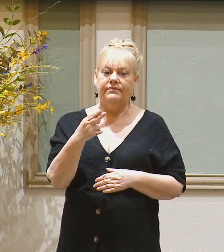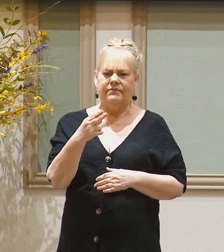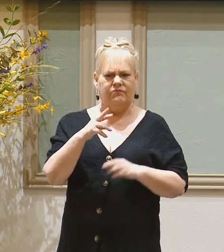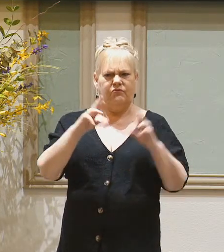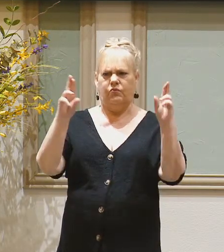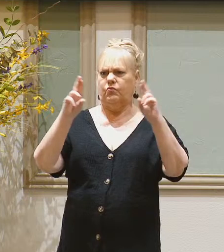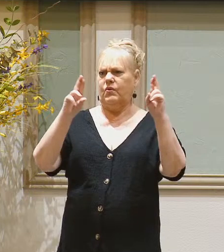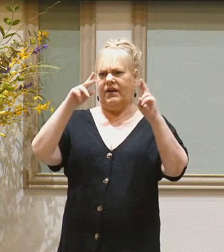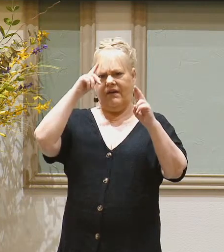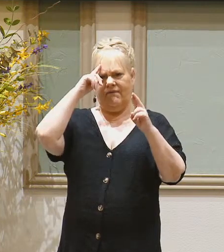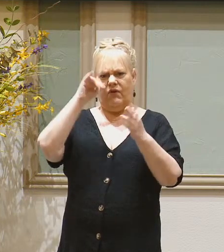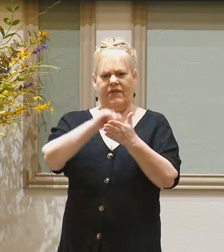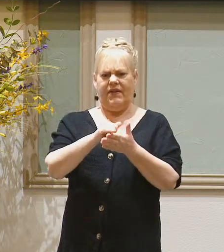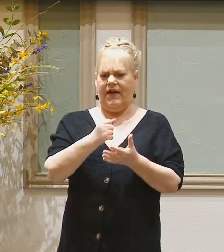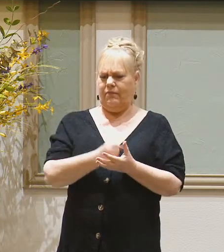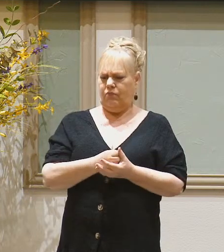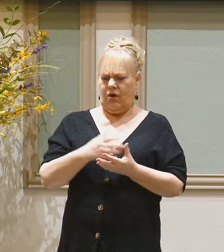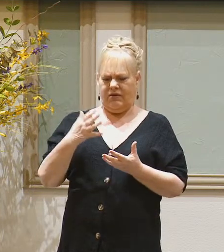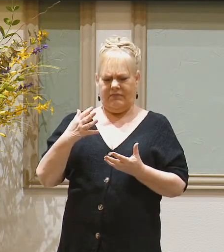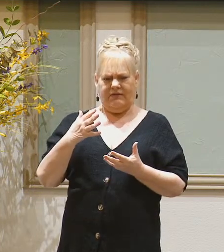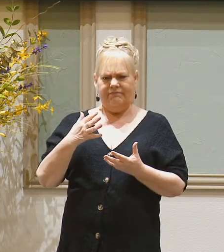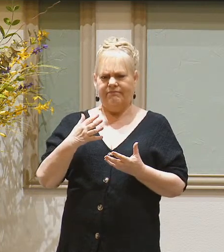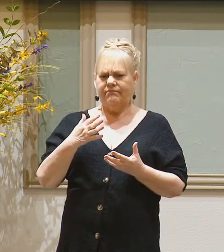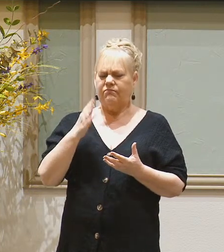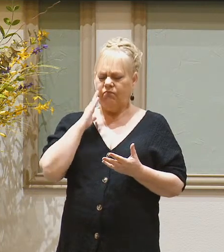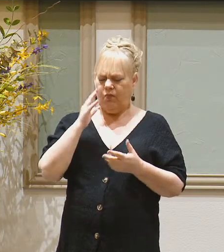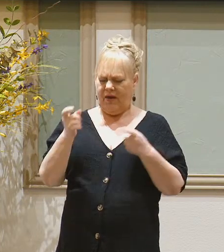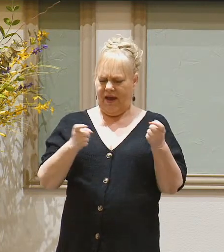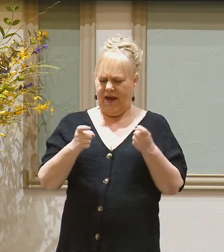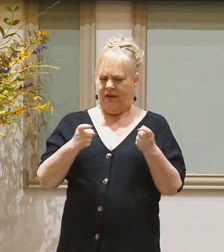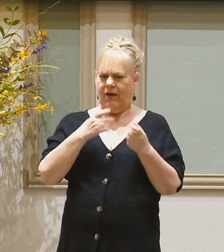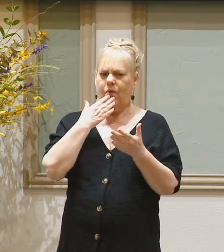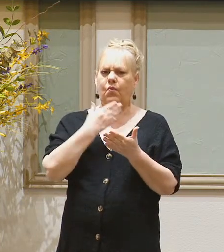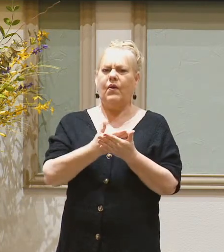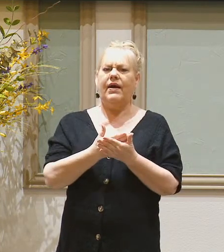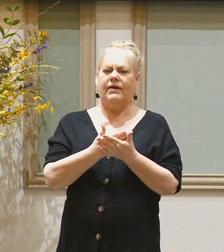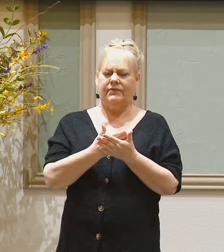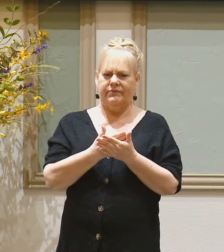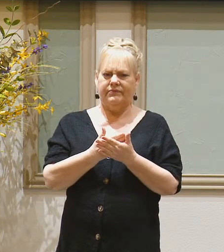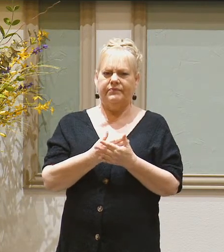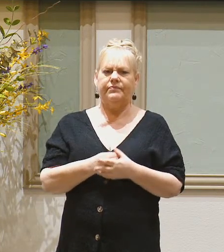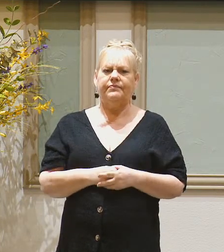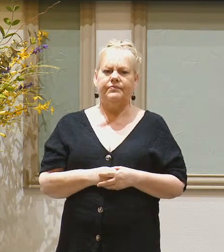he's ready for this prosperity. He's going to handle it well.